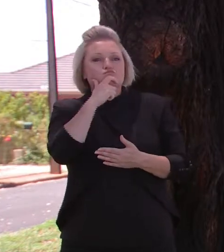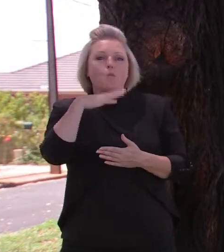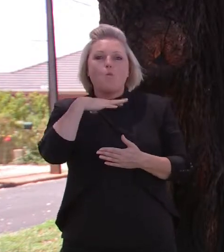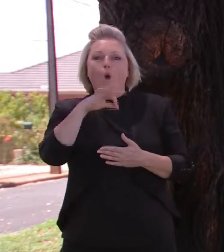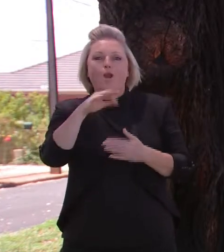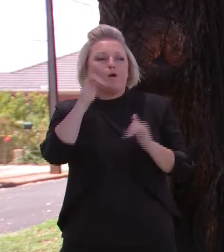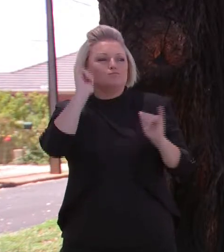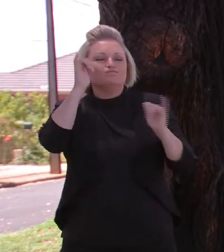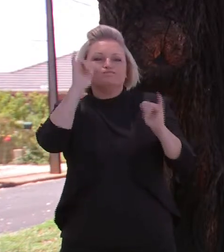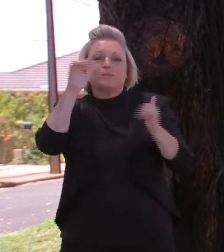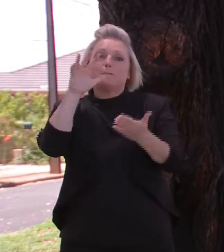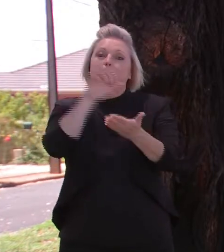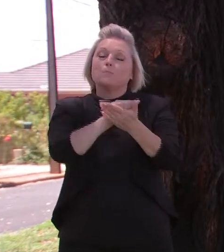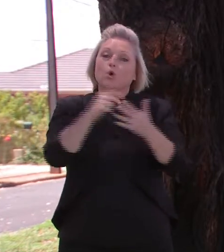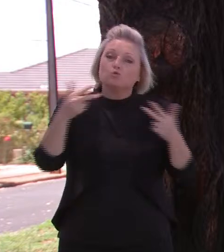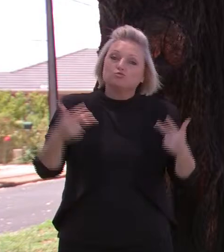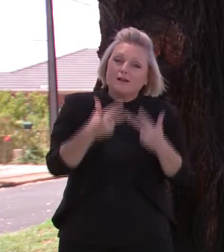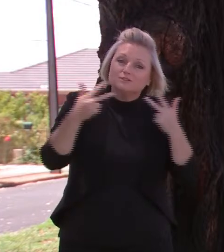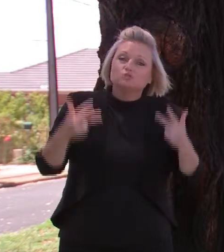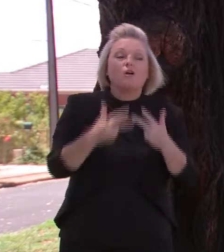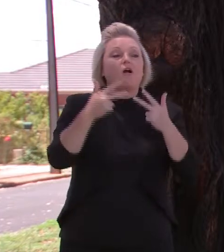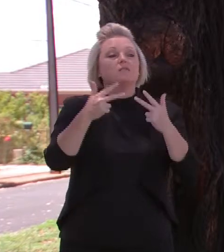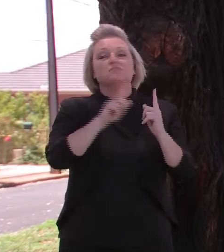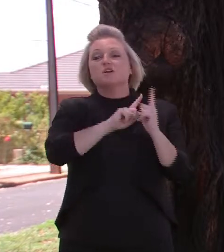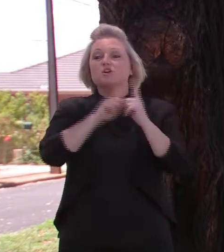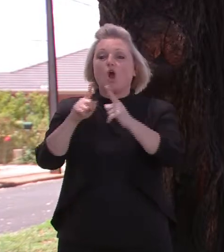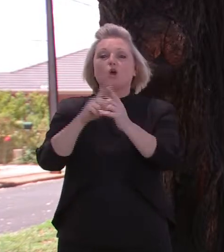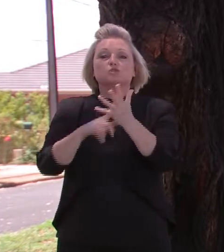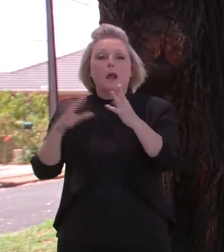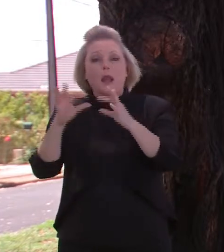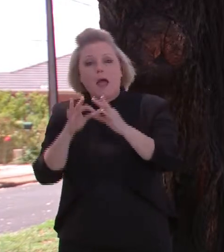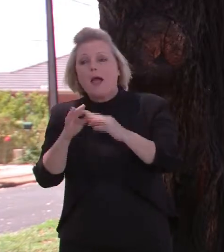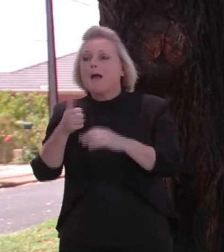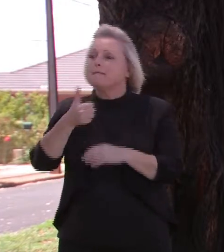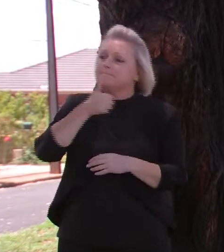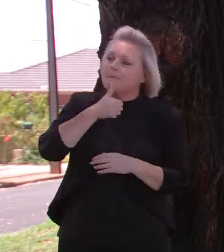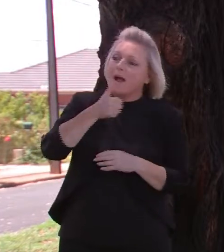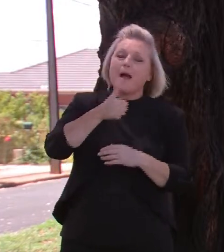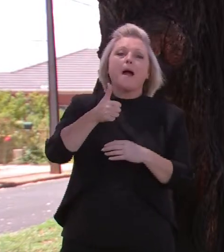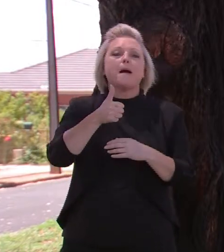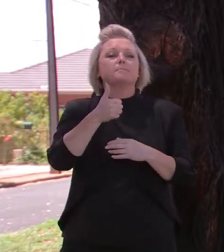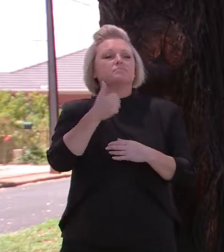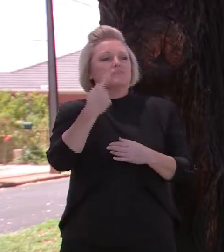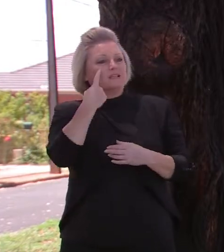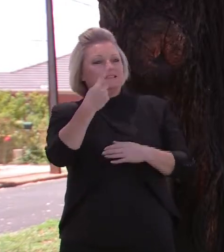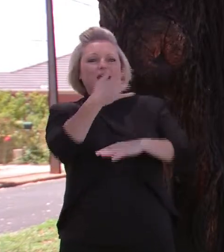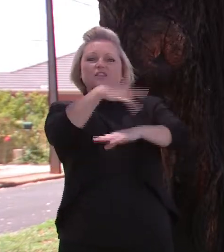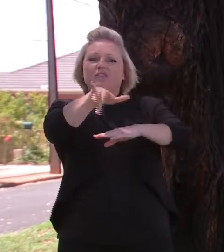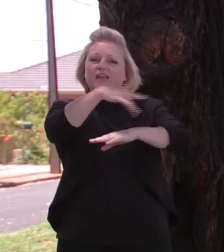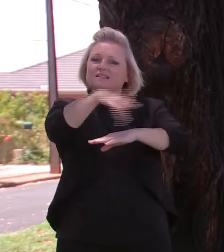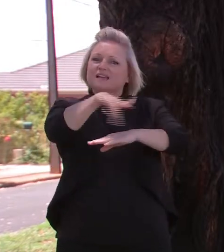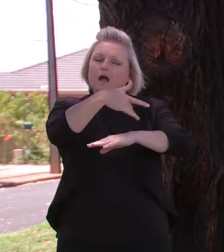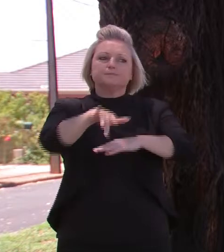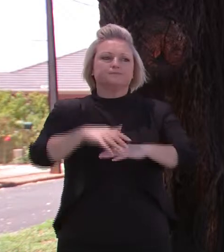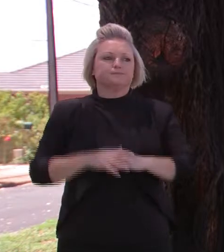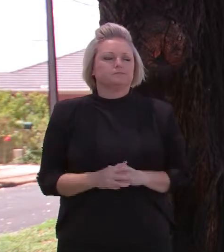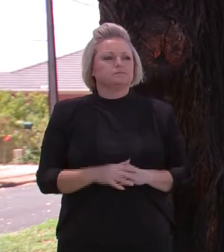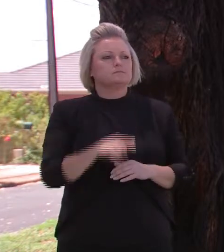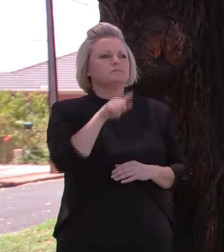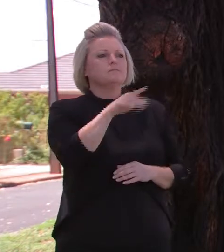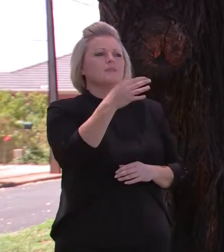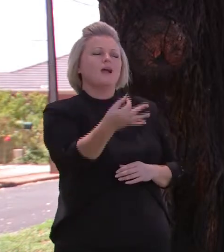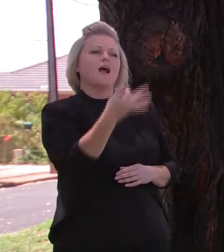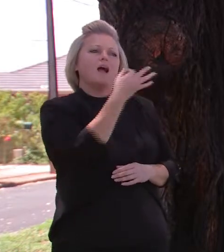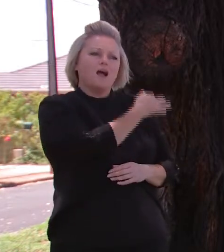or club and go and have a drink. Support those people in the hospitality sector, the arts sector that have been doing it really tough in recent times. Just to clarify,